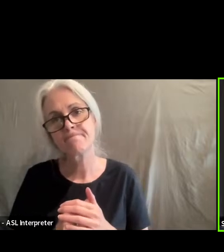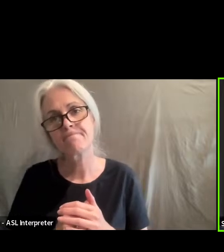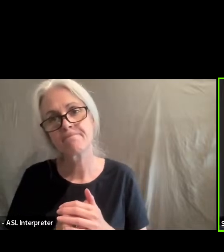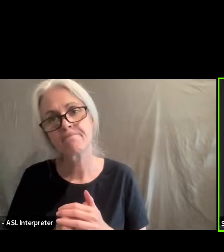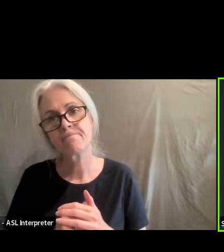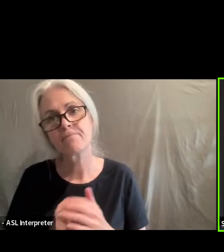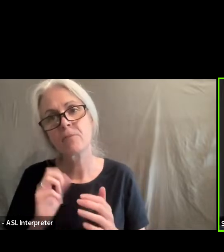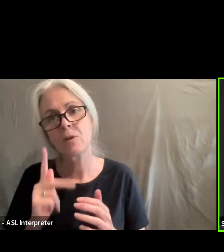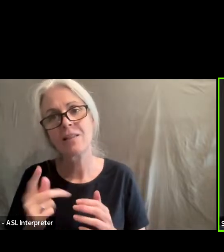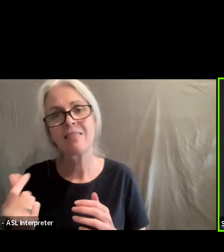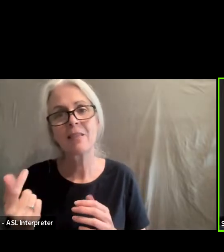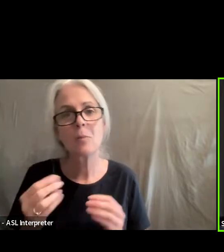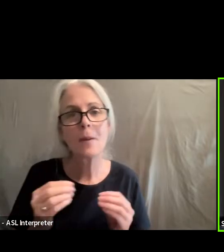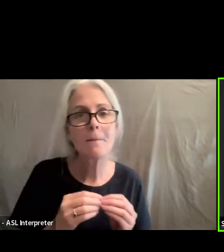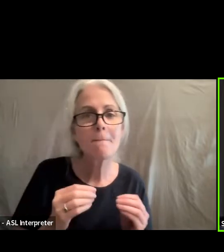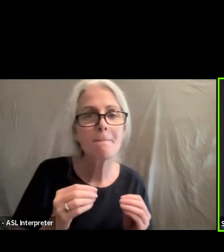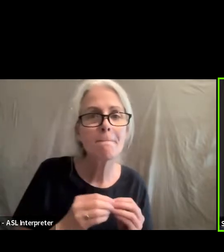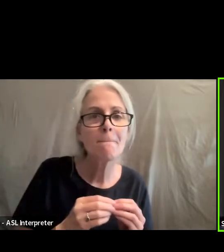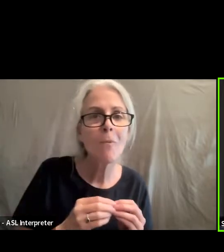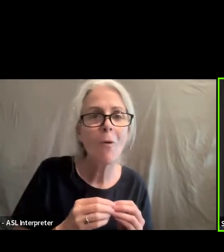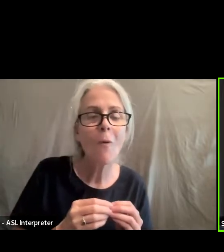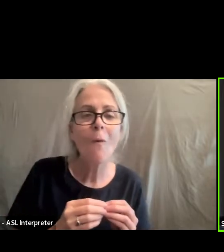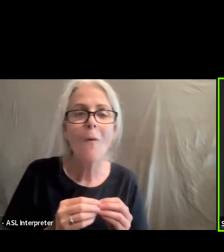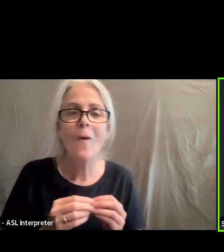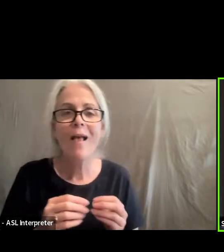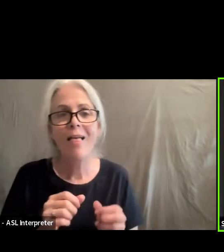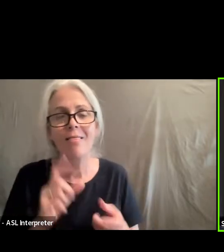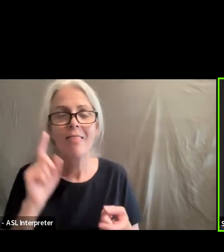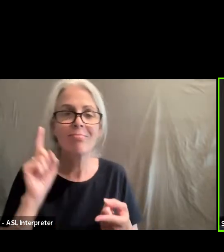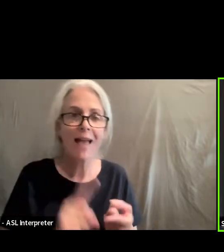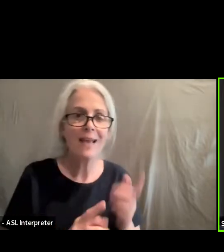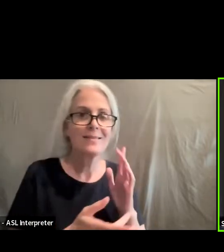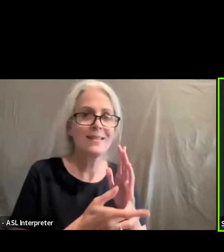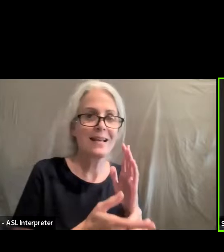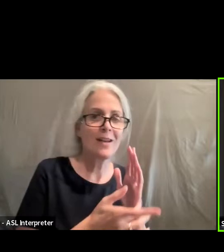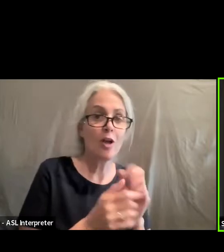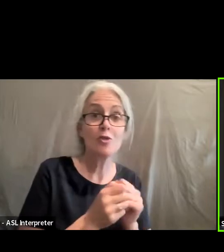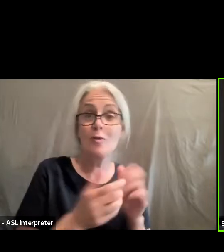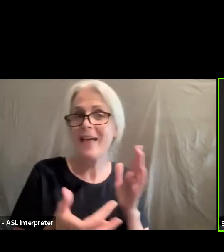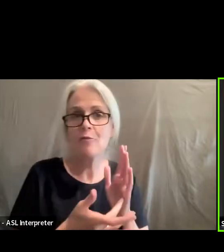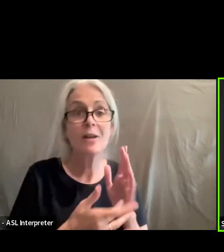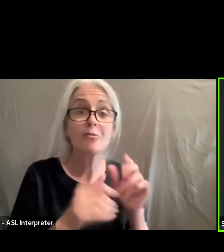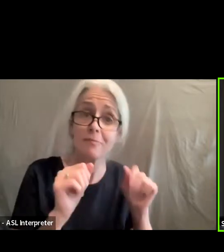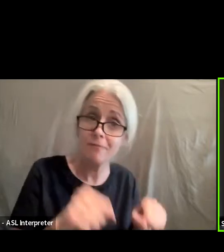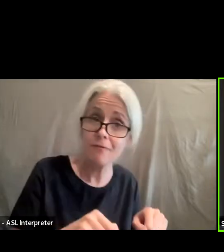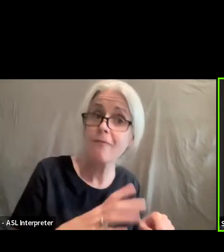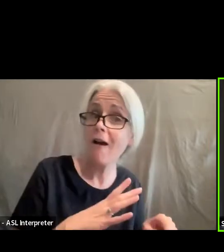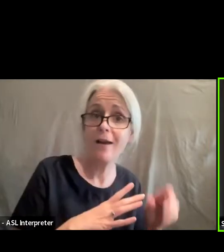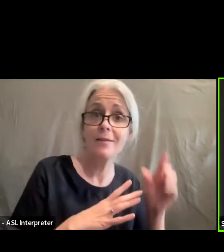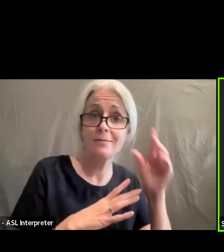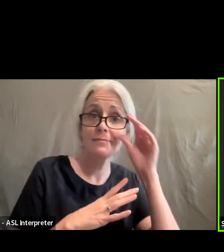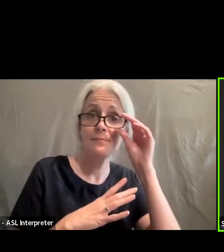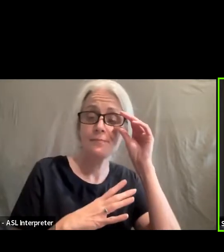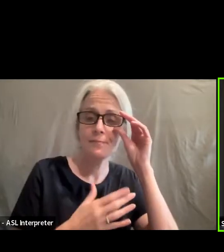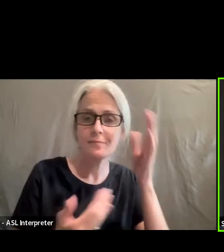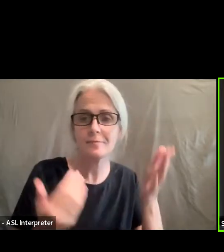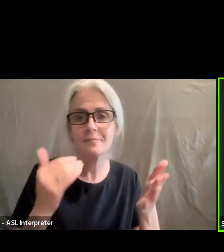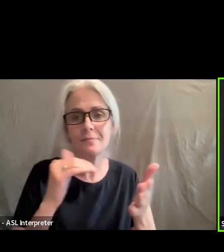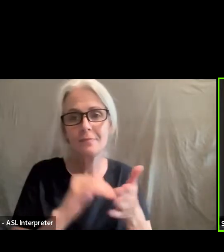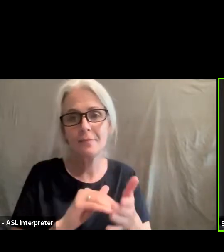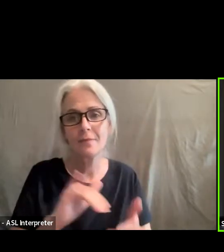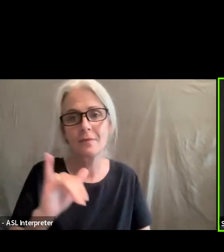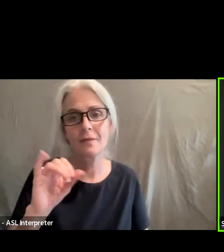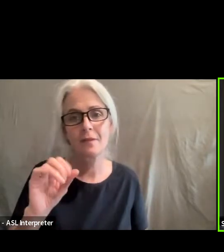okay to be a little bit more Luddite and actually start doing the things without technology. Again, Yonder is a good